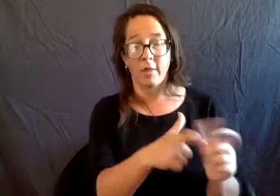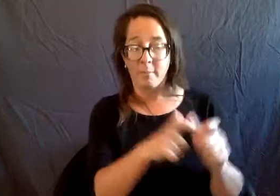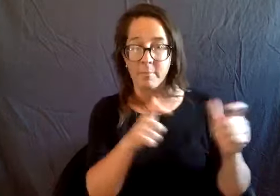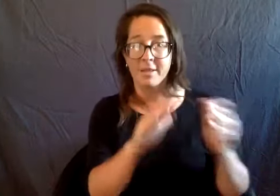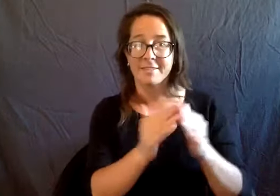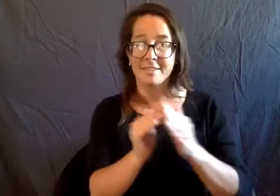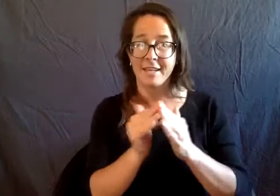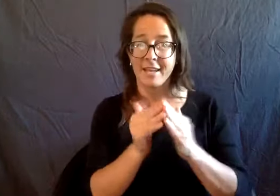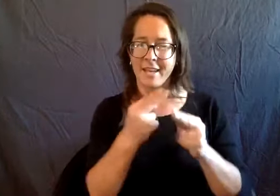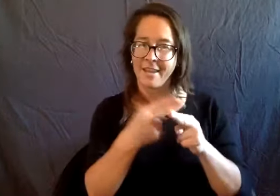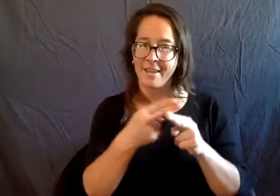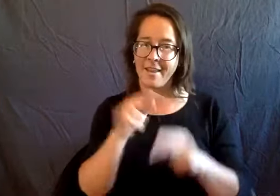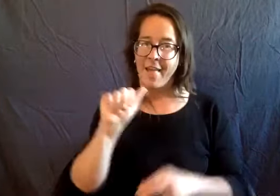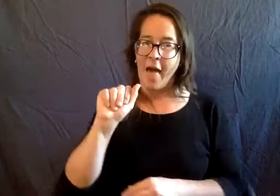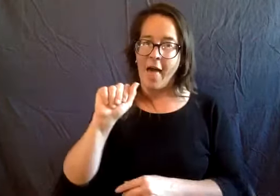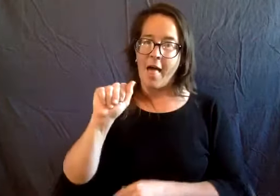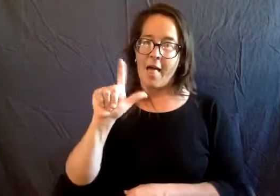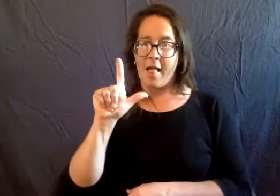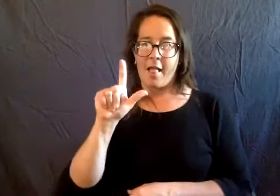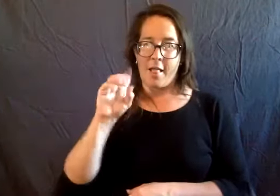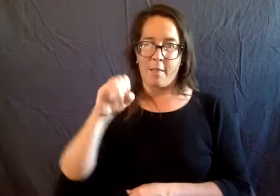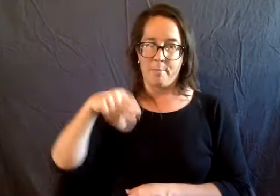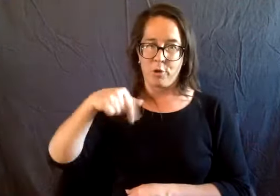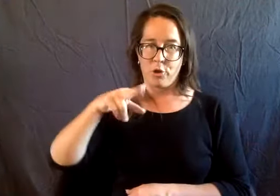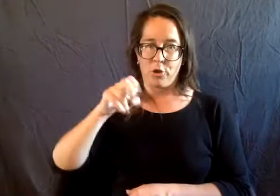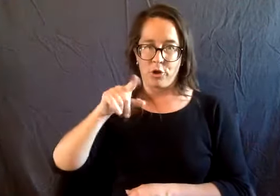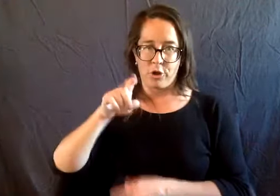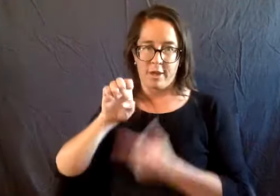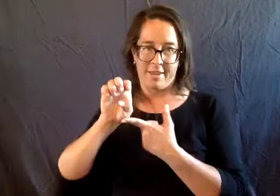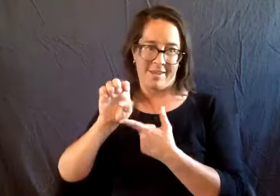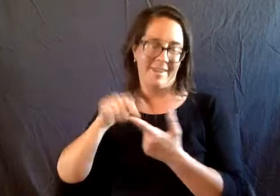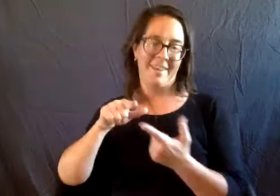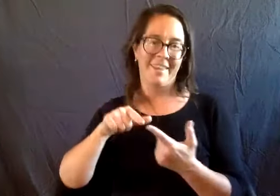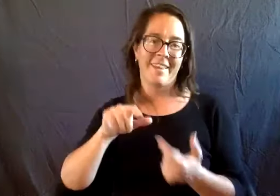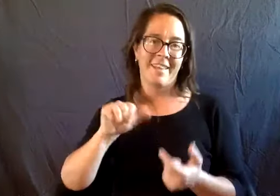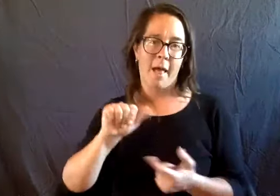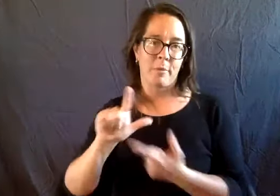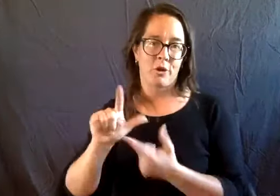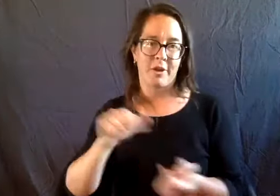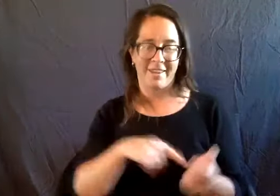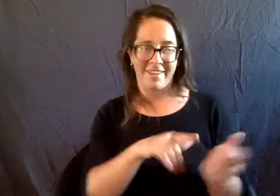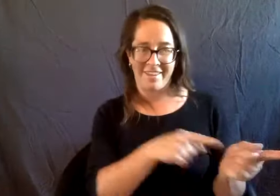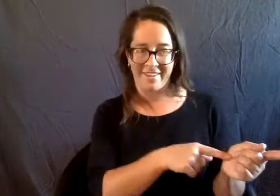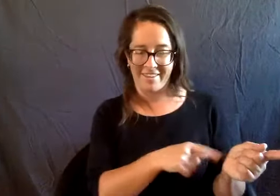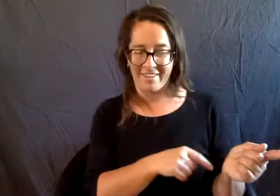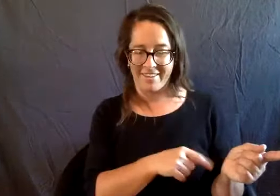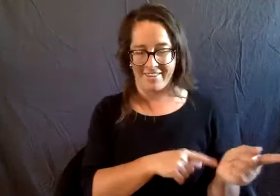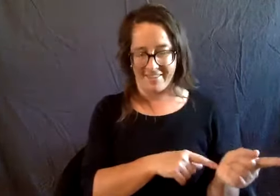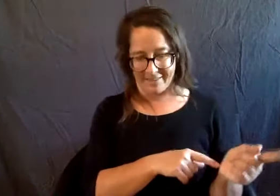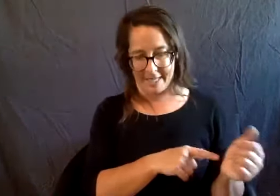big city of Albuquerque. The reason that I was able to go there was because we didn't have 2 nickels to rub together.